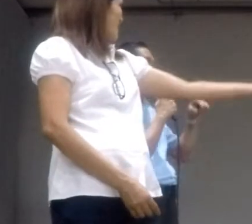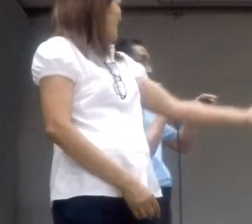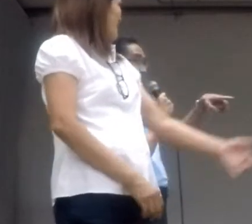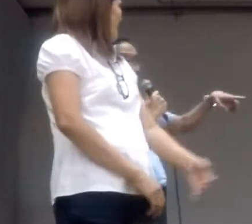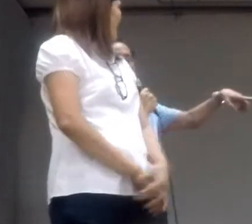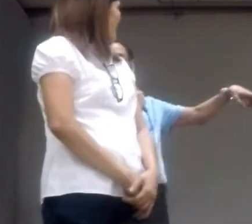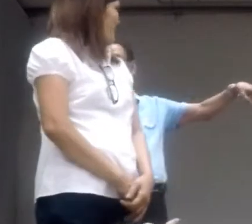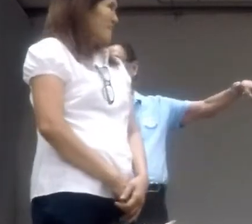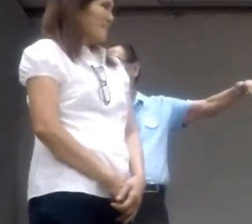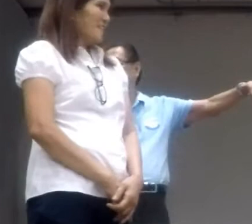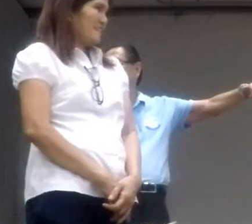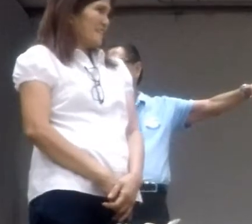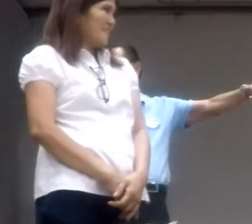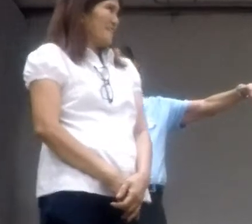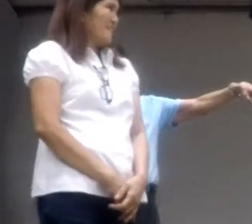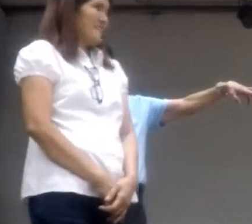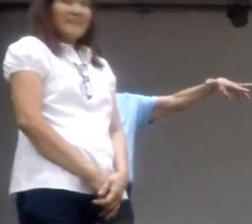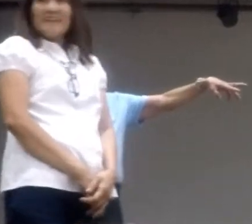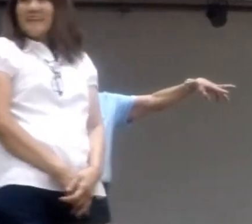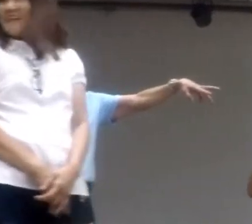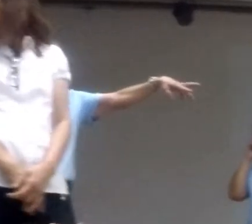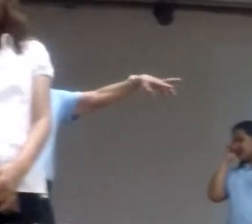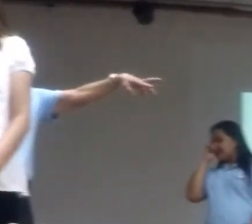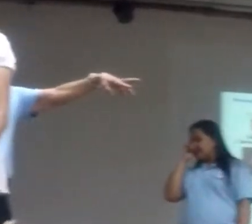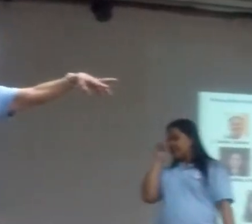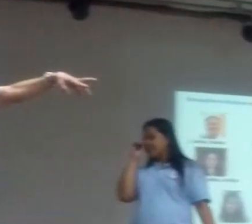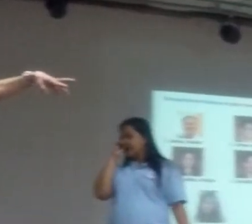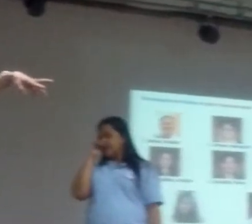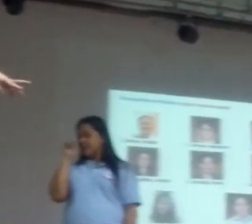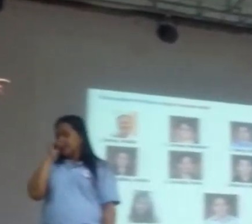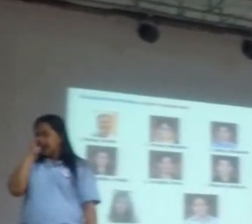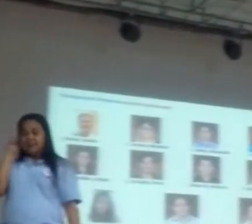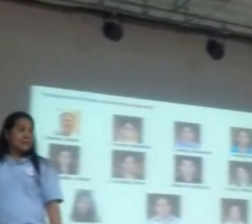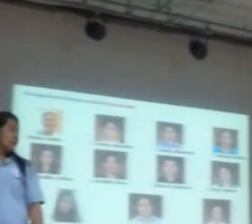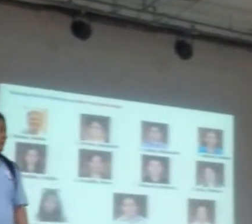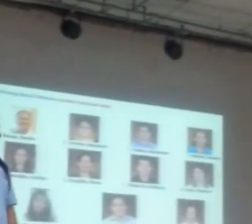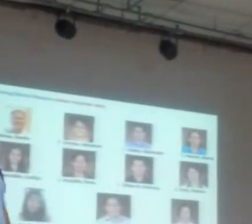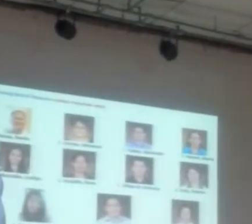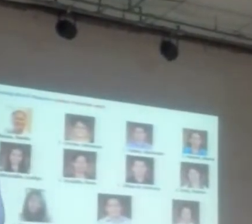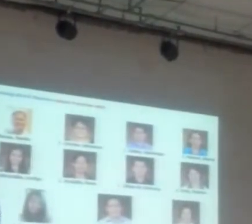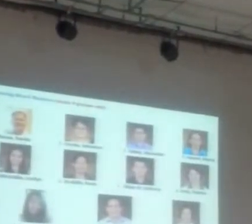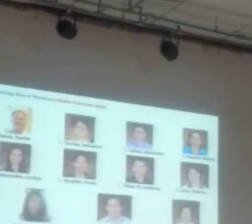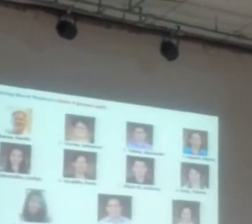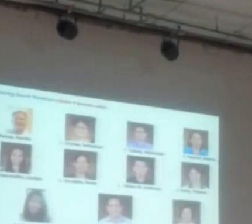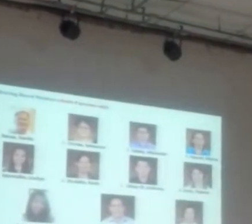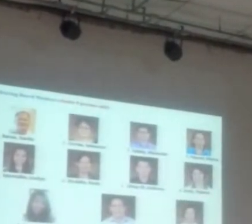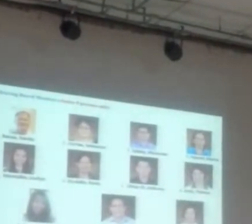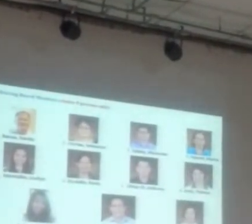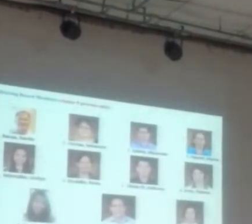Salve, doon ka sa tabi ni Pagita, ni Dani, ni Alex.